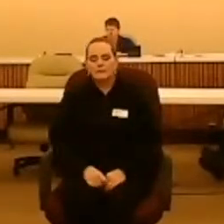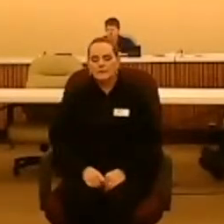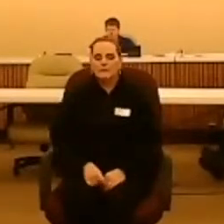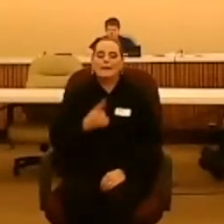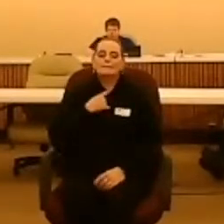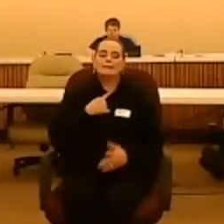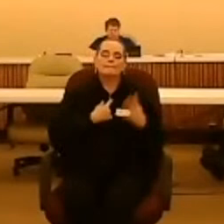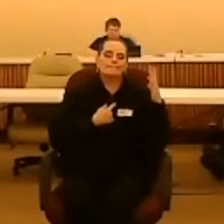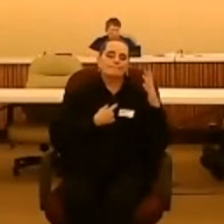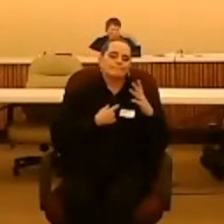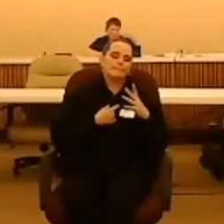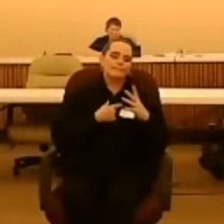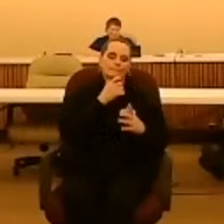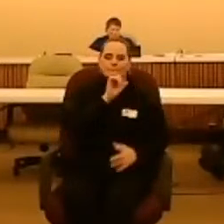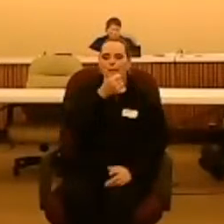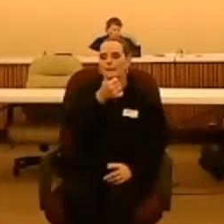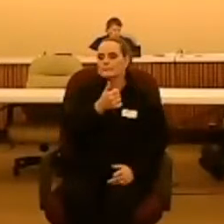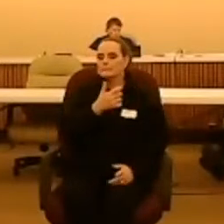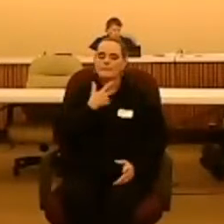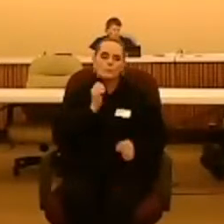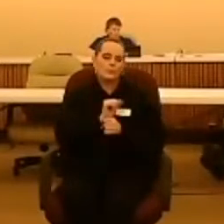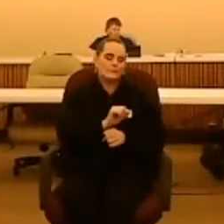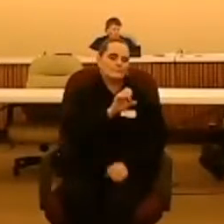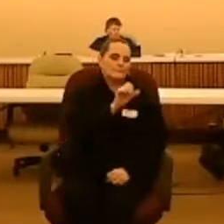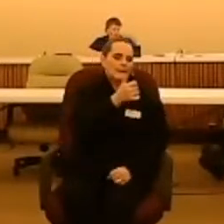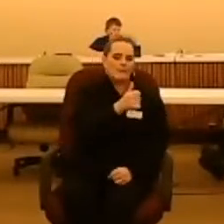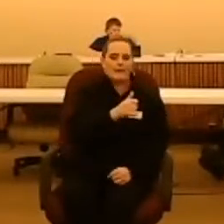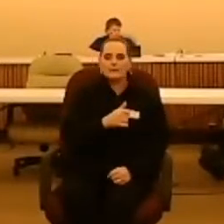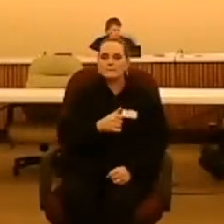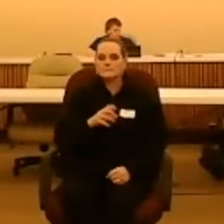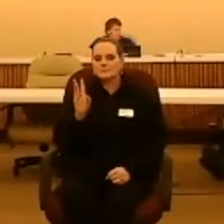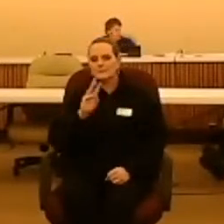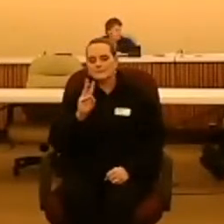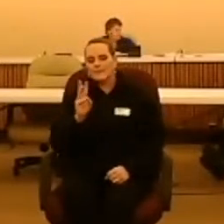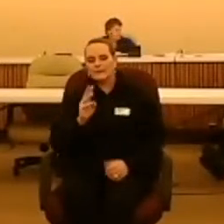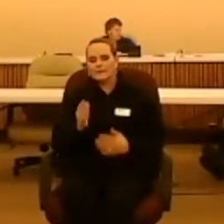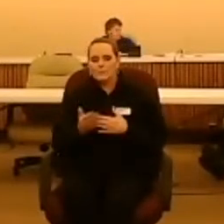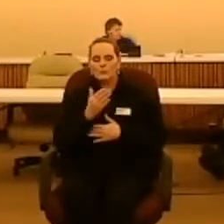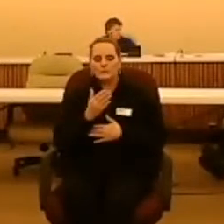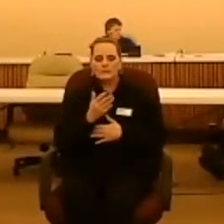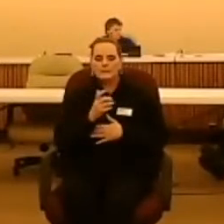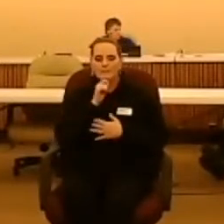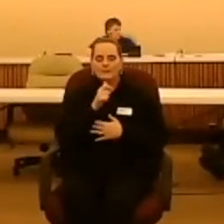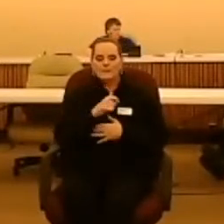at 10 or at 6, they're not in that peak time.